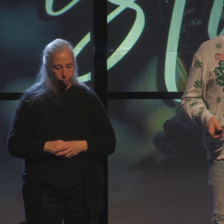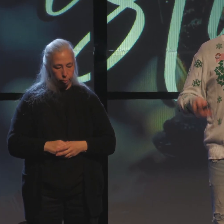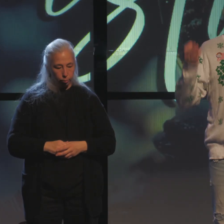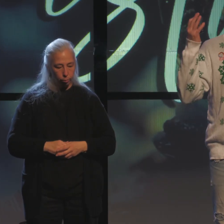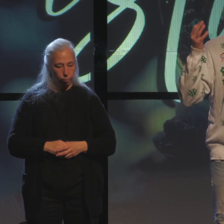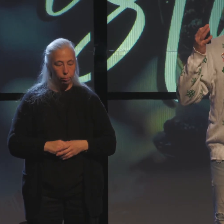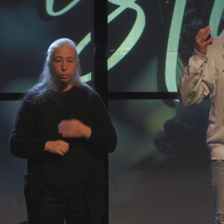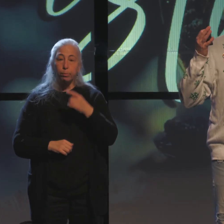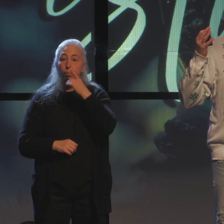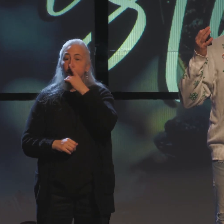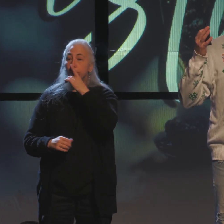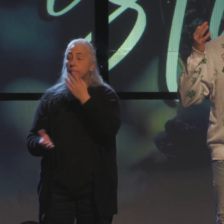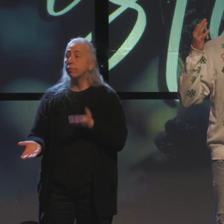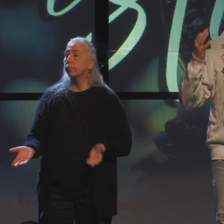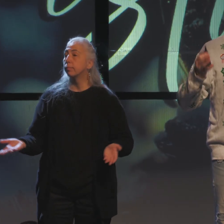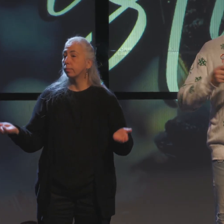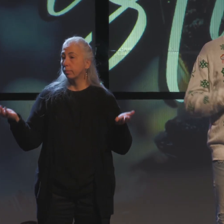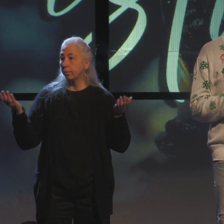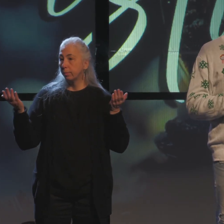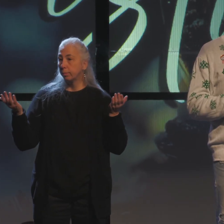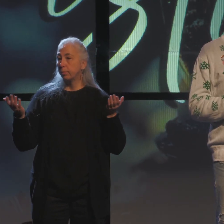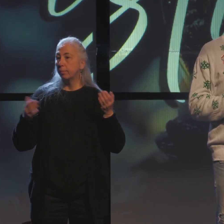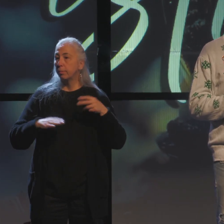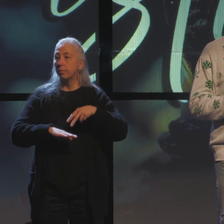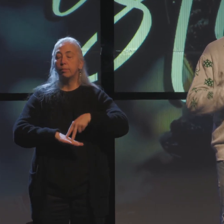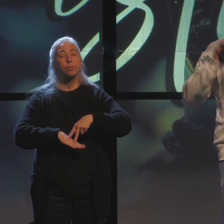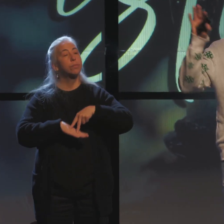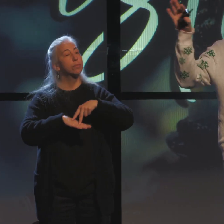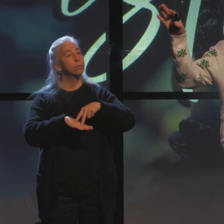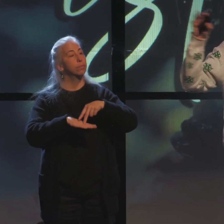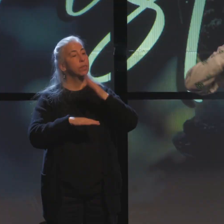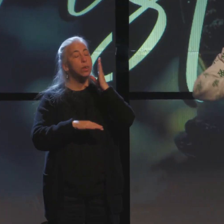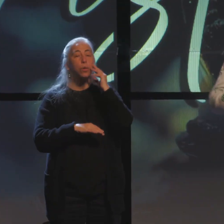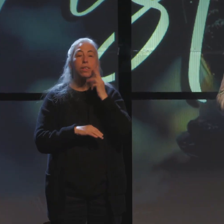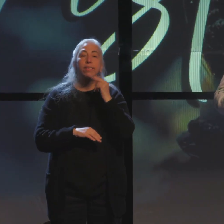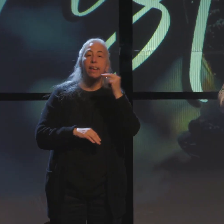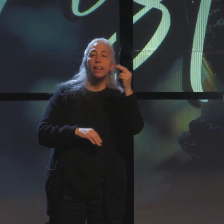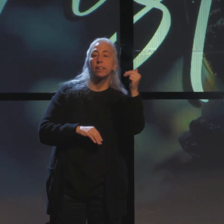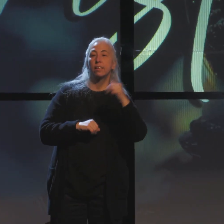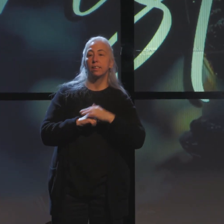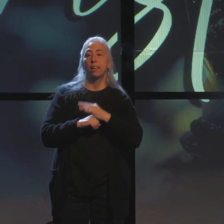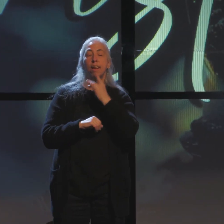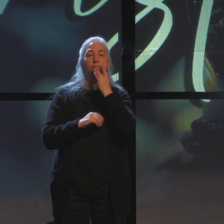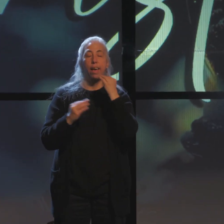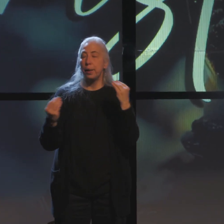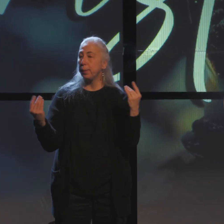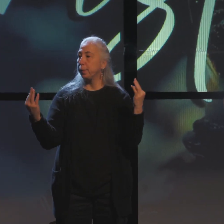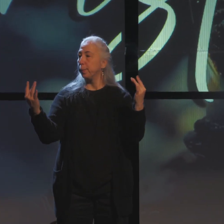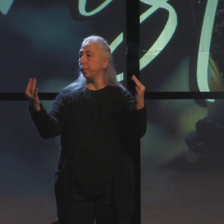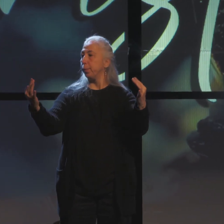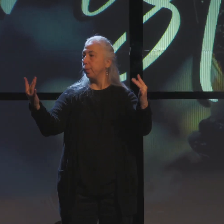Will you stand with me? We're going to sing this song. We're going to light the candles. We'll come back.